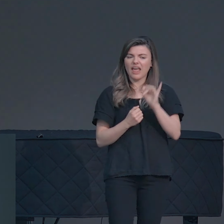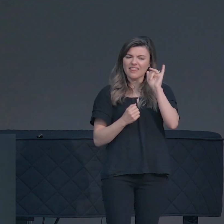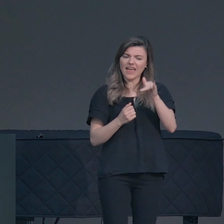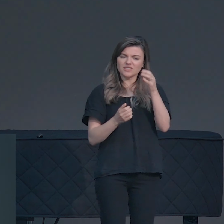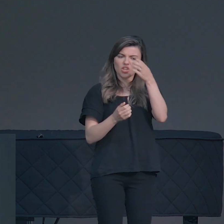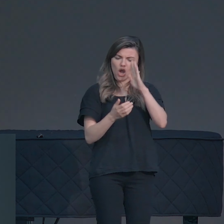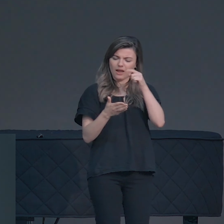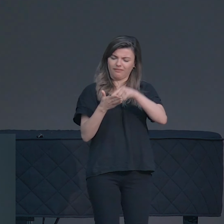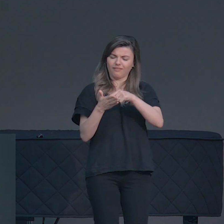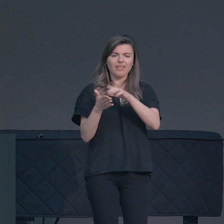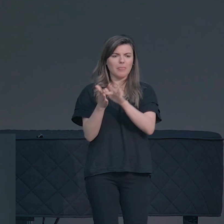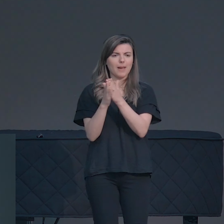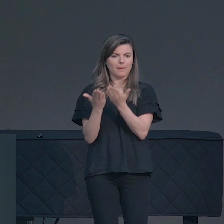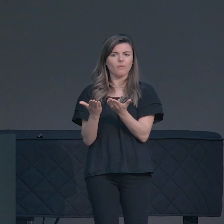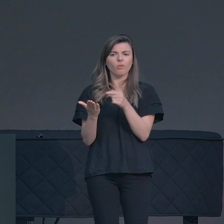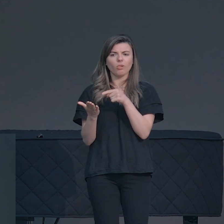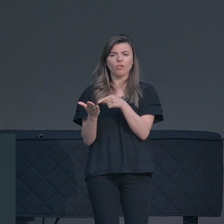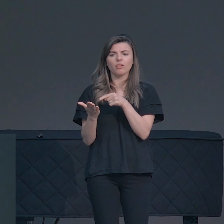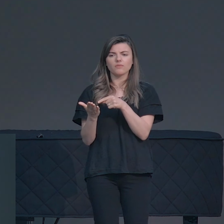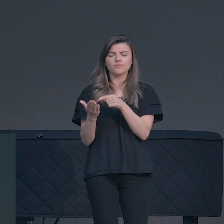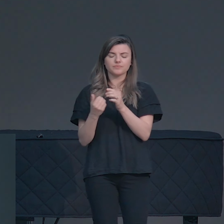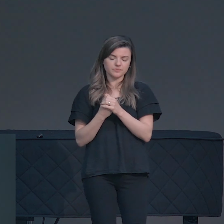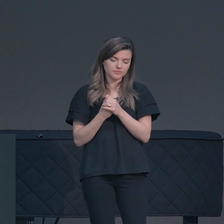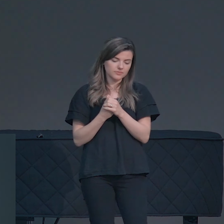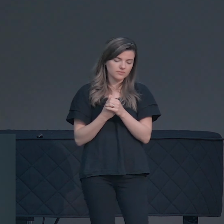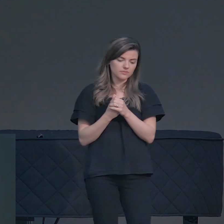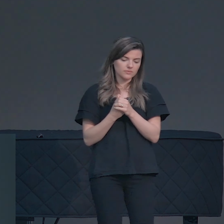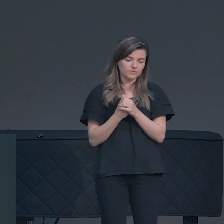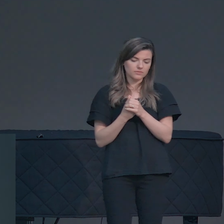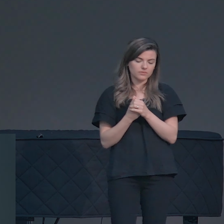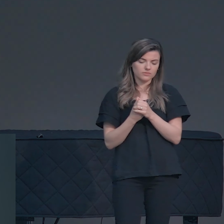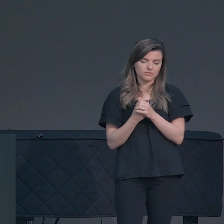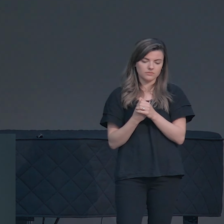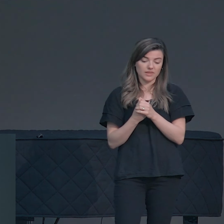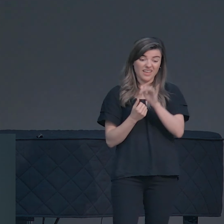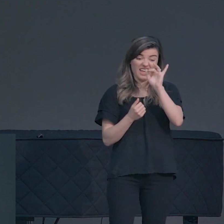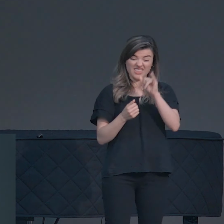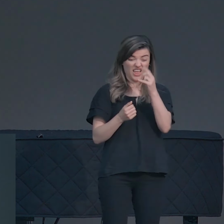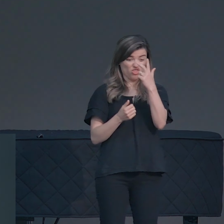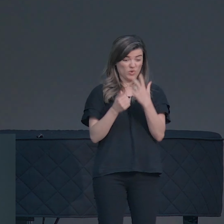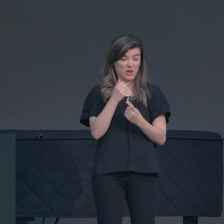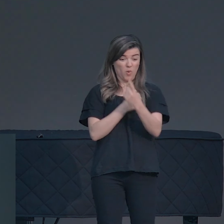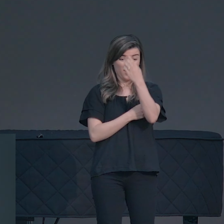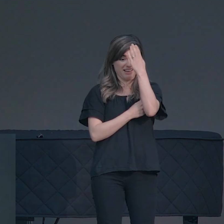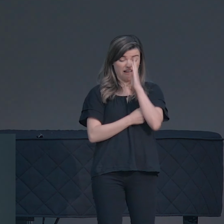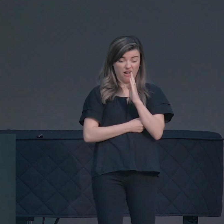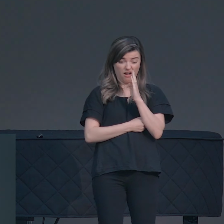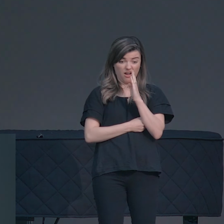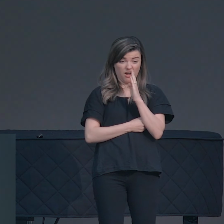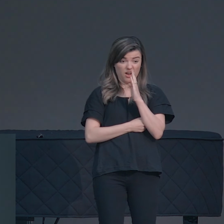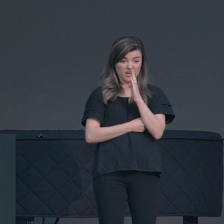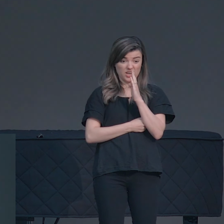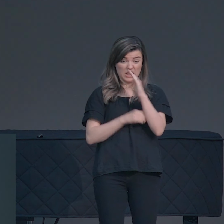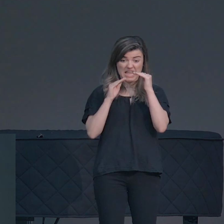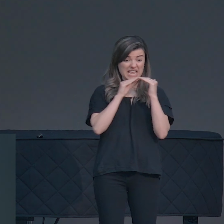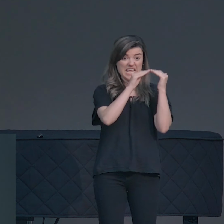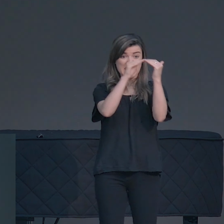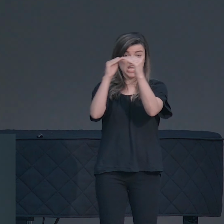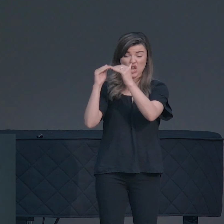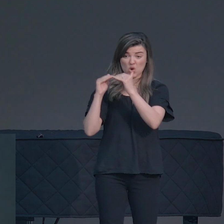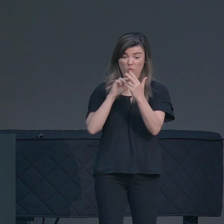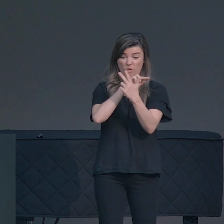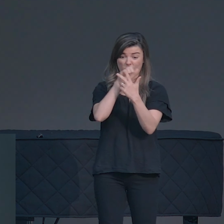Bible. And somehow, this three-in-one God, co-equal in existence